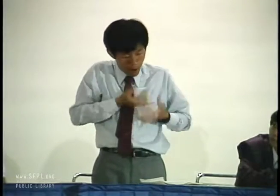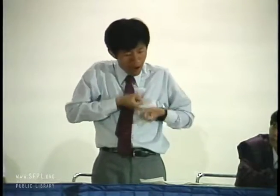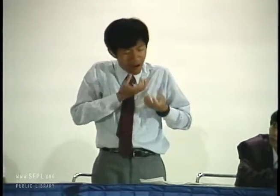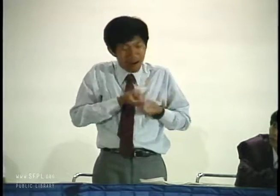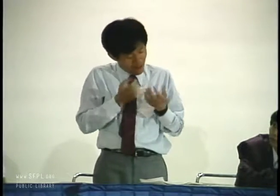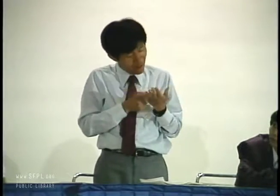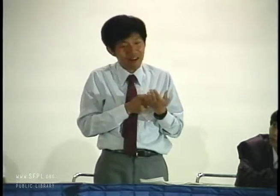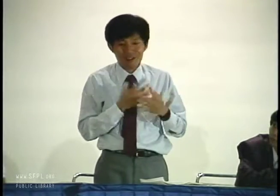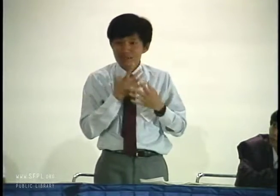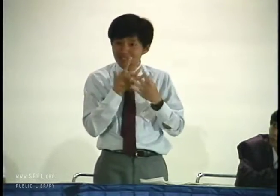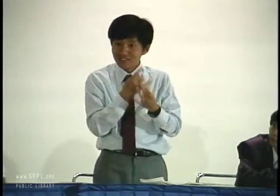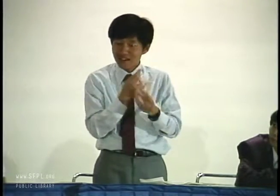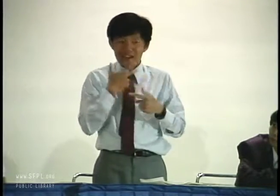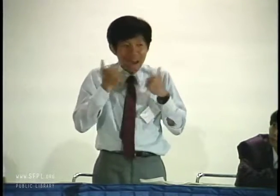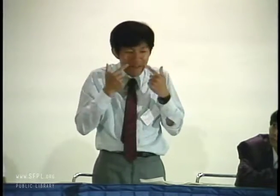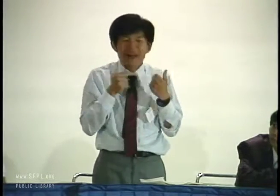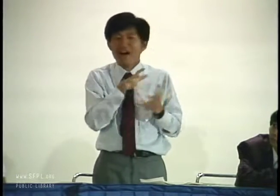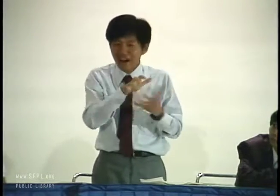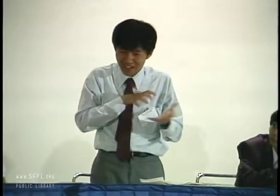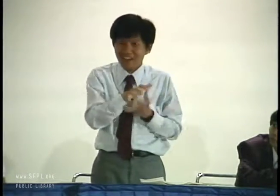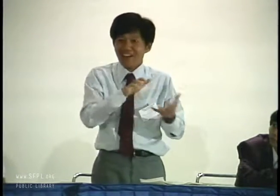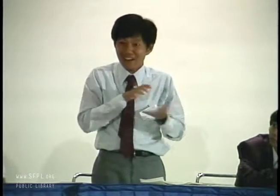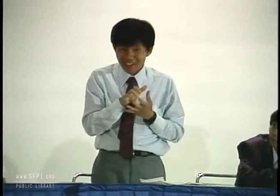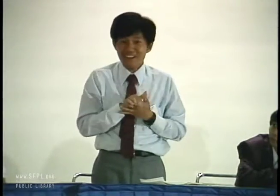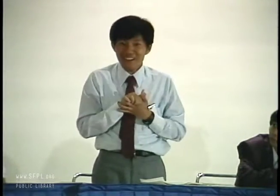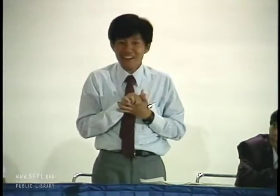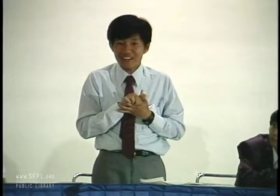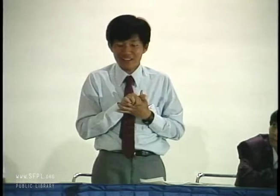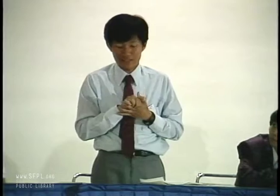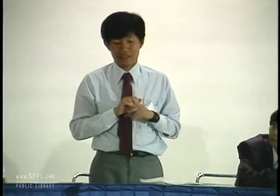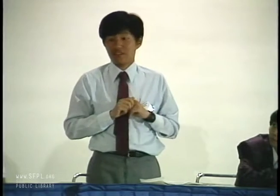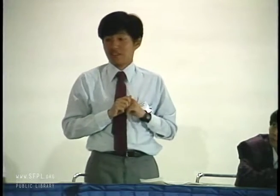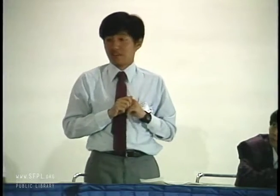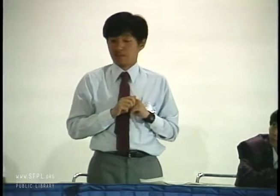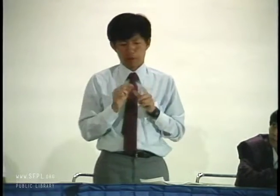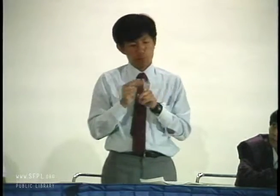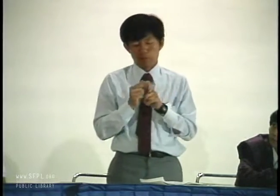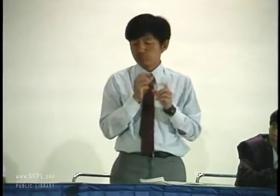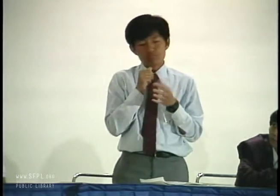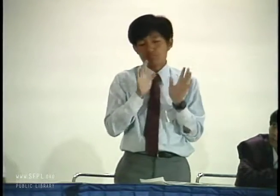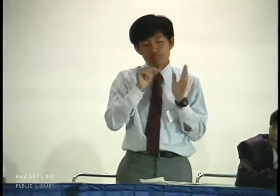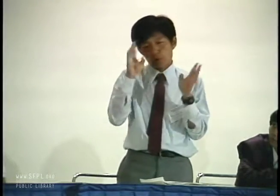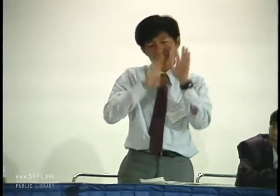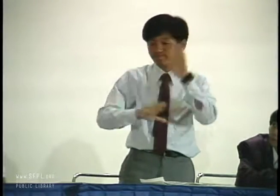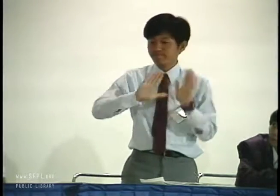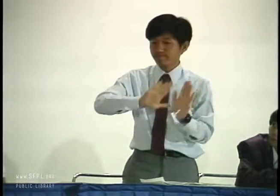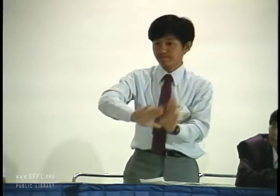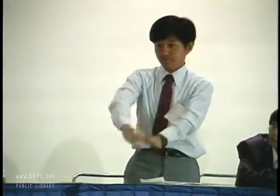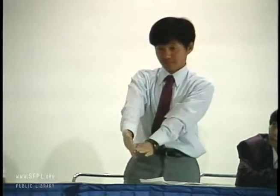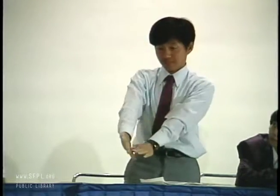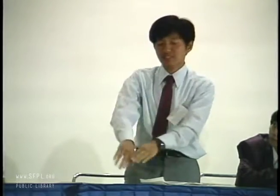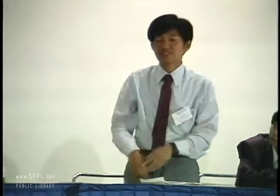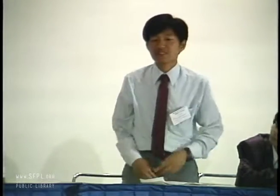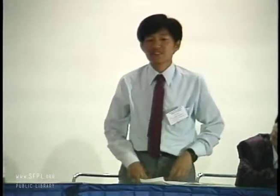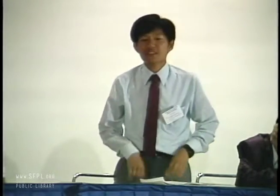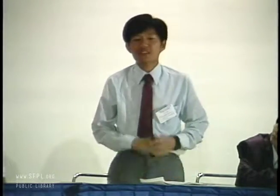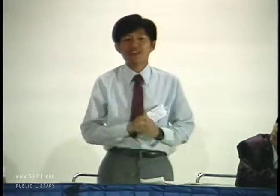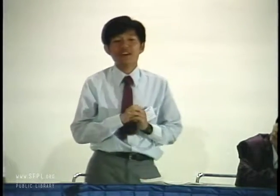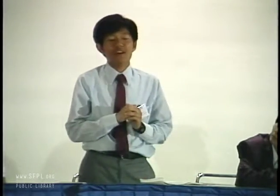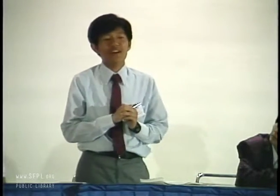And my first response was to laugh, or somehow, you know, it brought some form of expression from me, but I didn't understand the words, and I didn't worry about